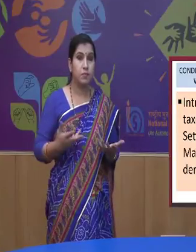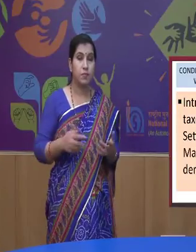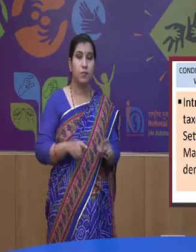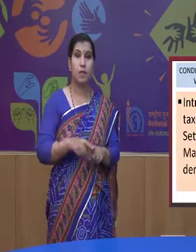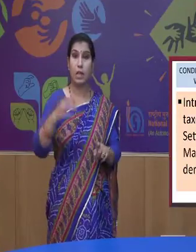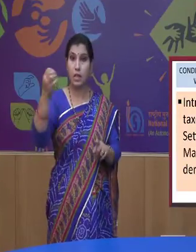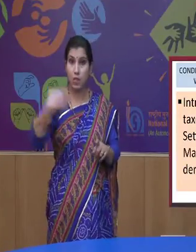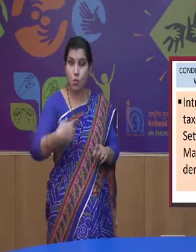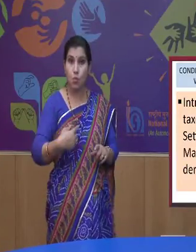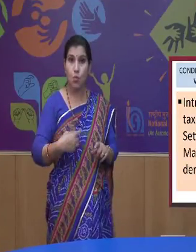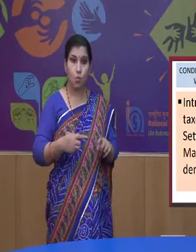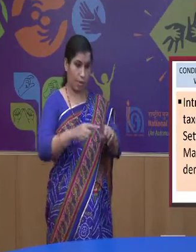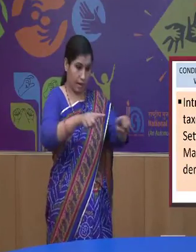new land taxes